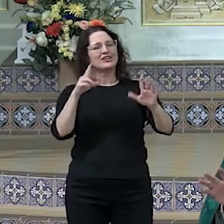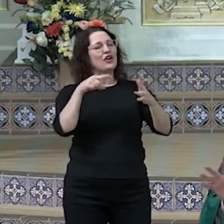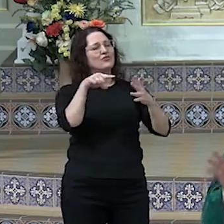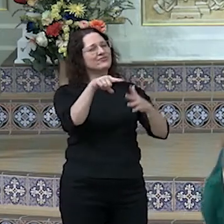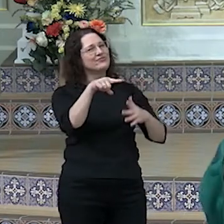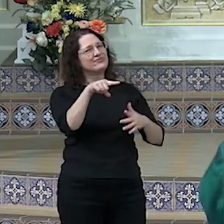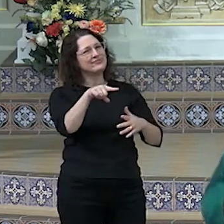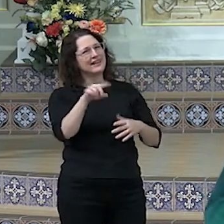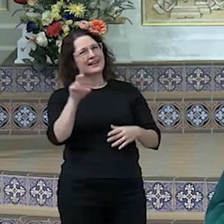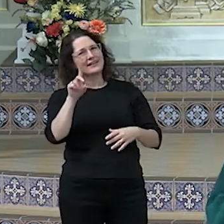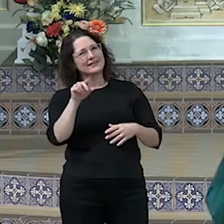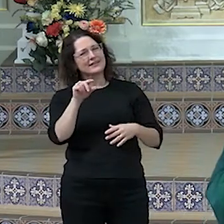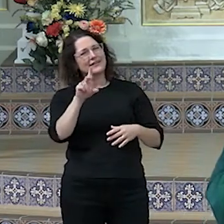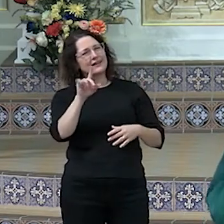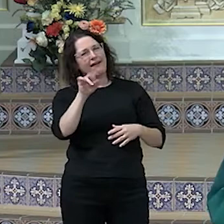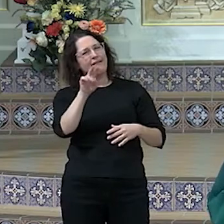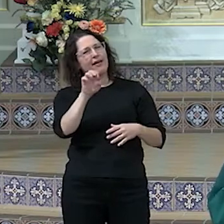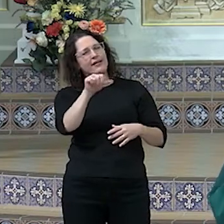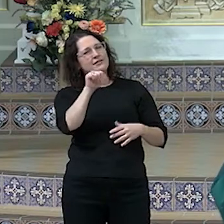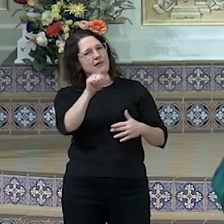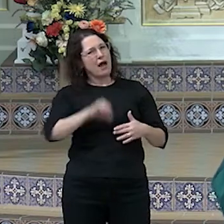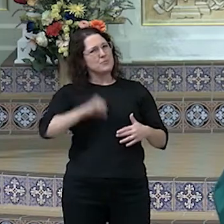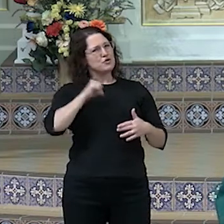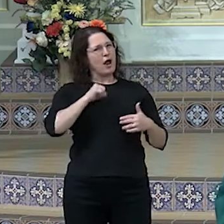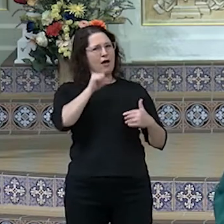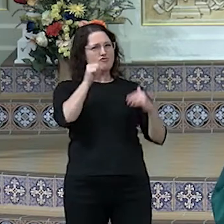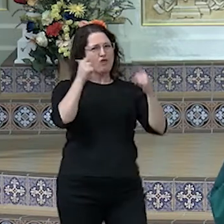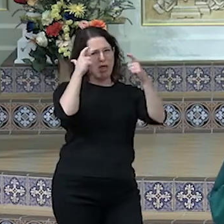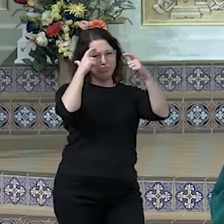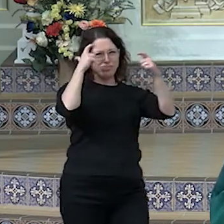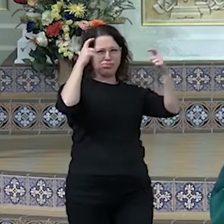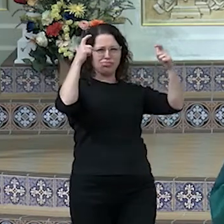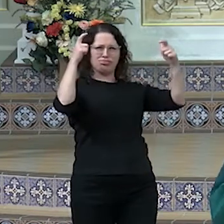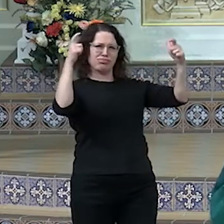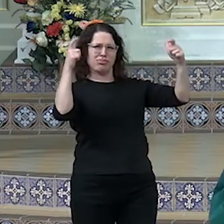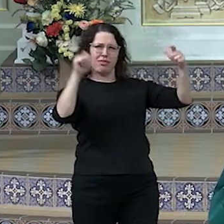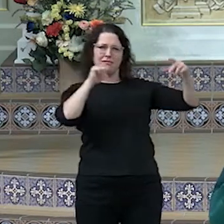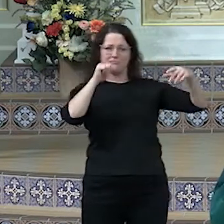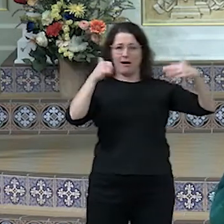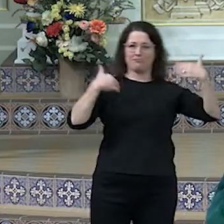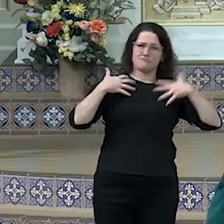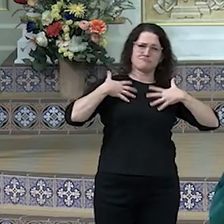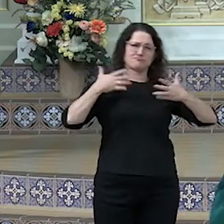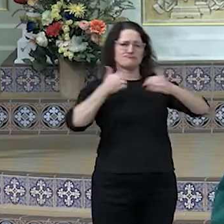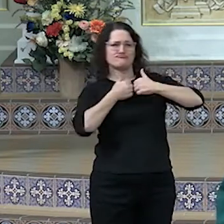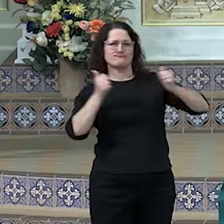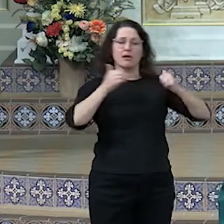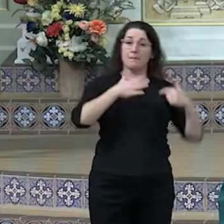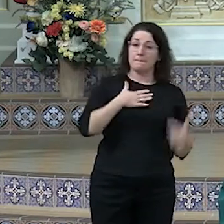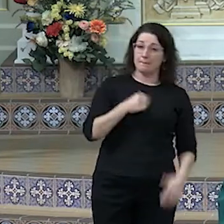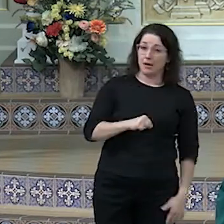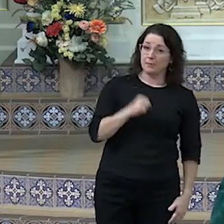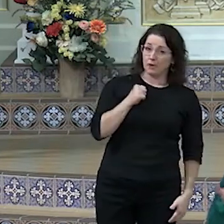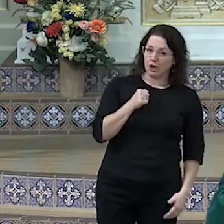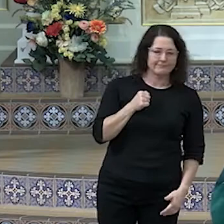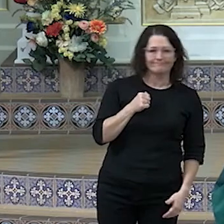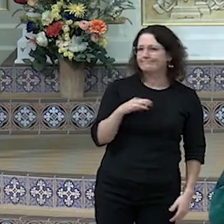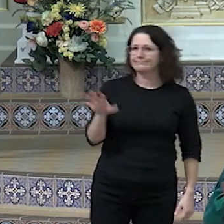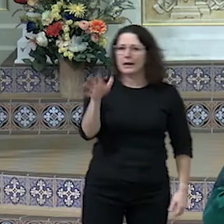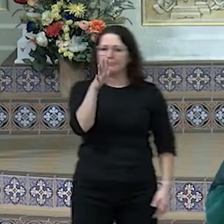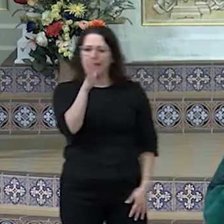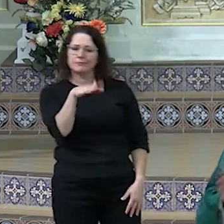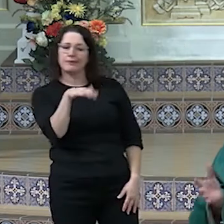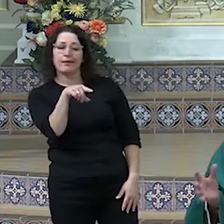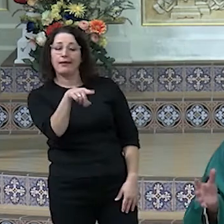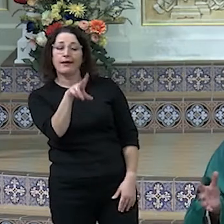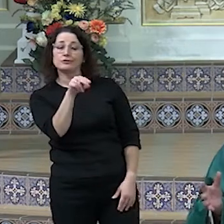proud, of make sure that I'm tampering that pride down, right? So they